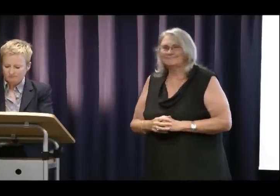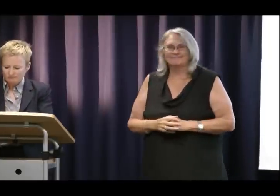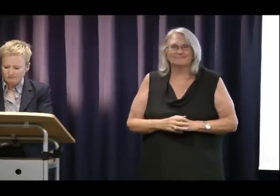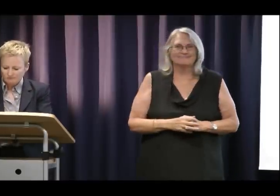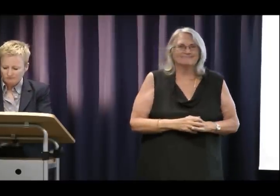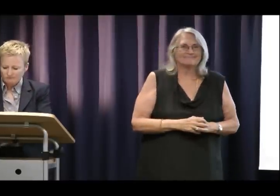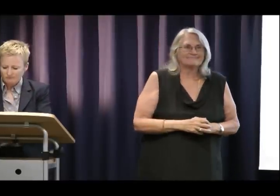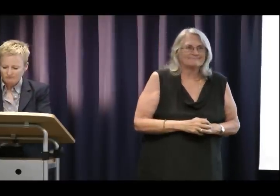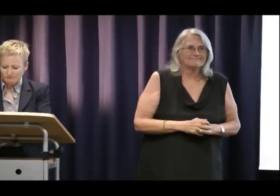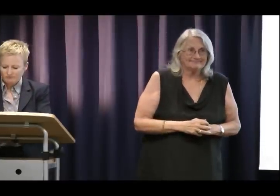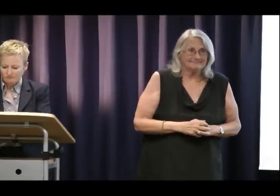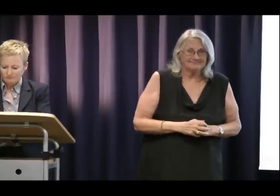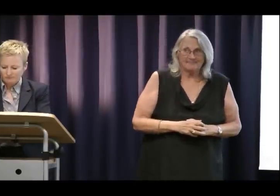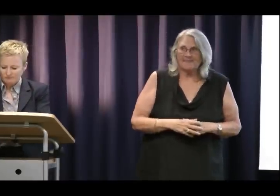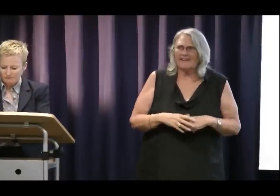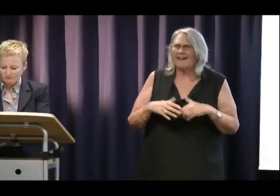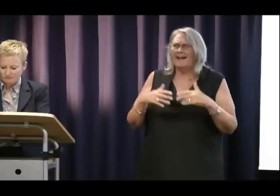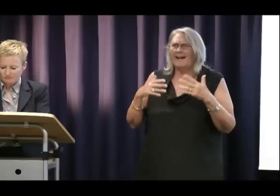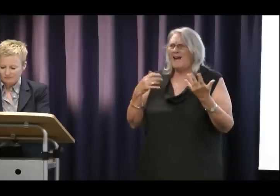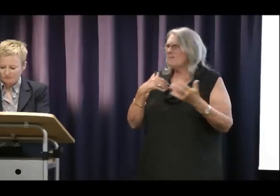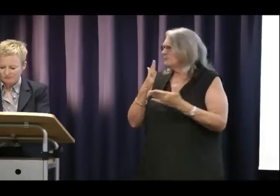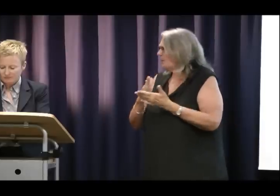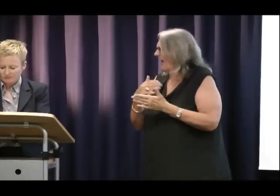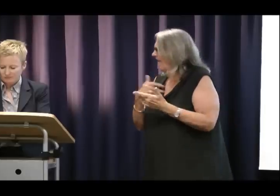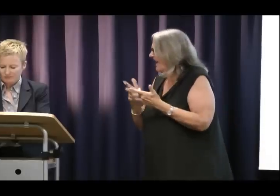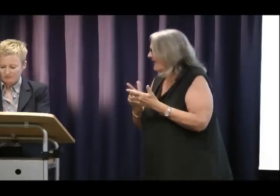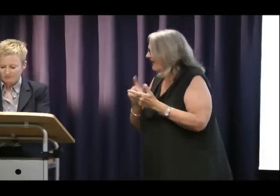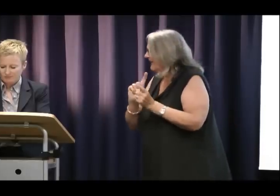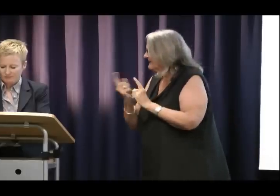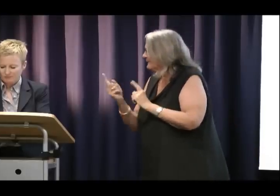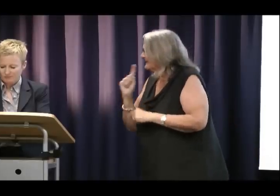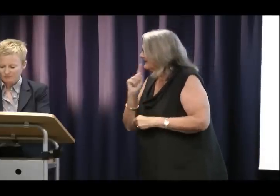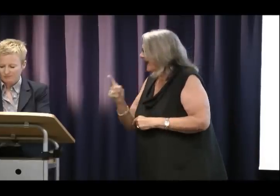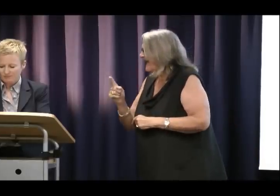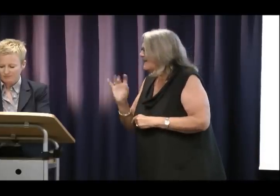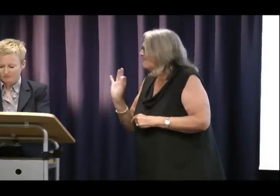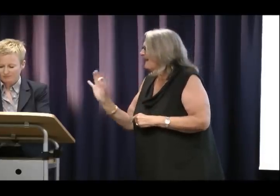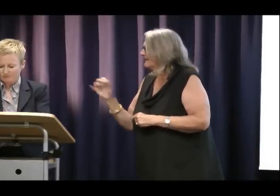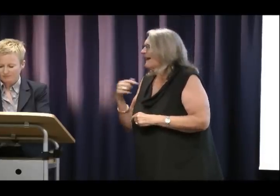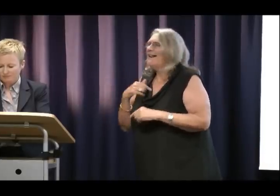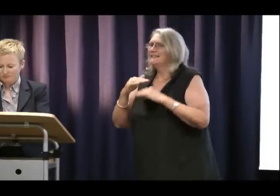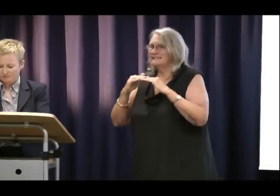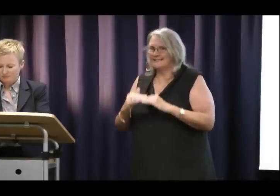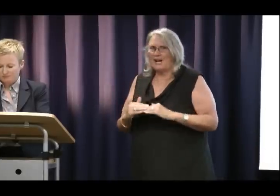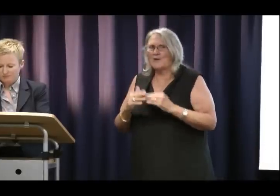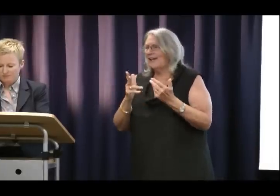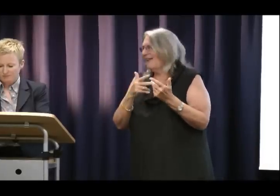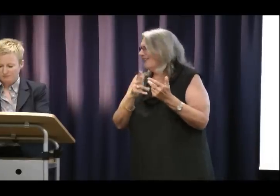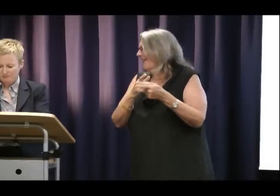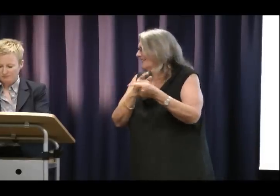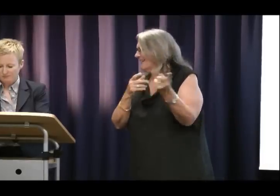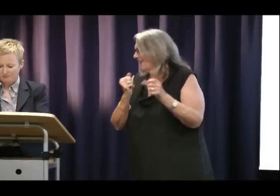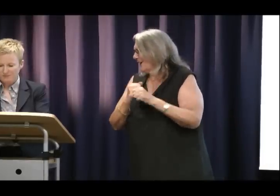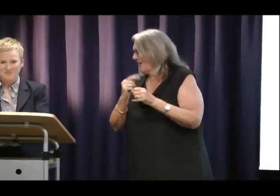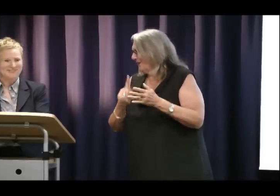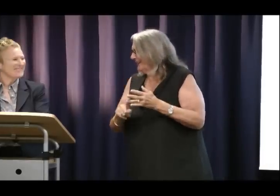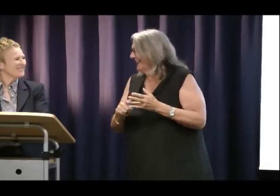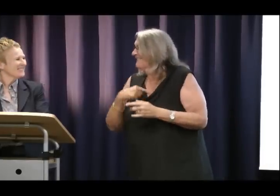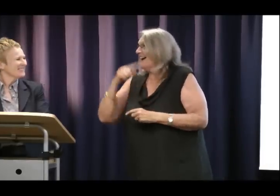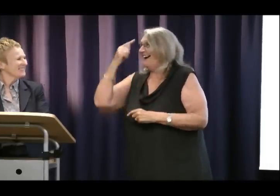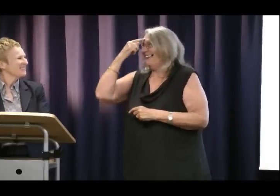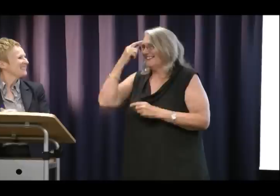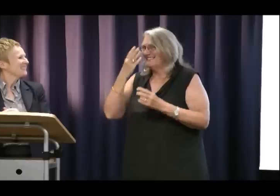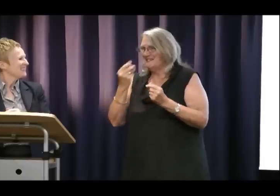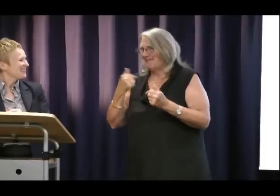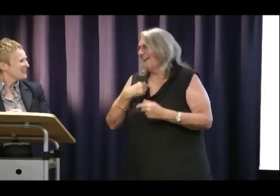competition with Vic Deaf. There could be inherent dangers there. I'm sure I've got lots of other things I need to say, but I'll go and sit down and let others